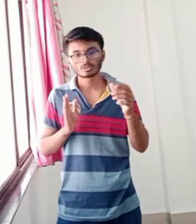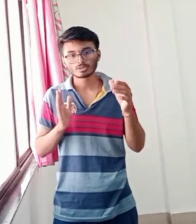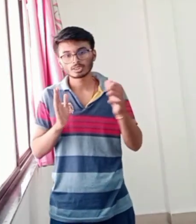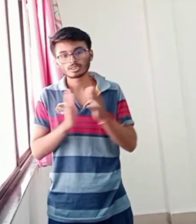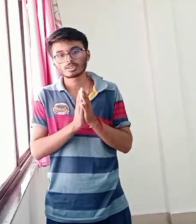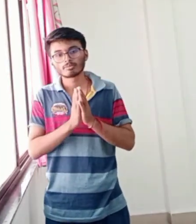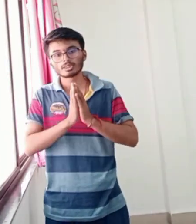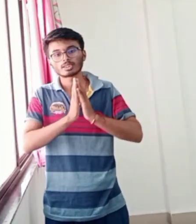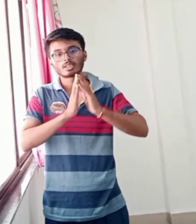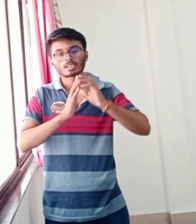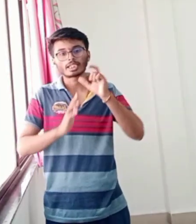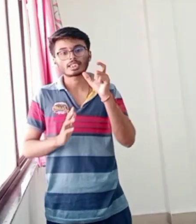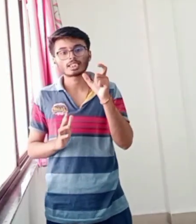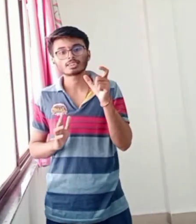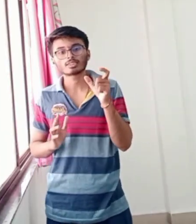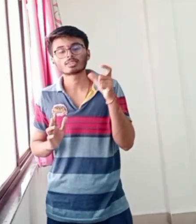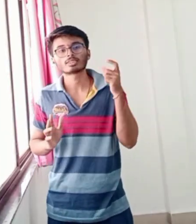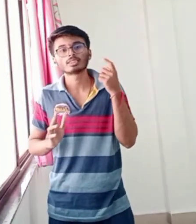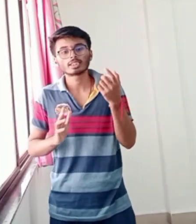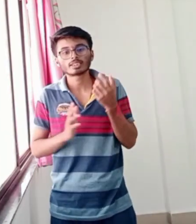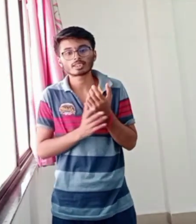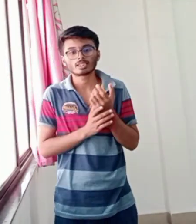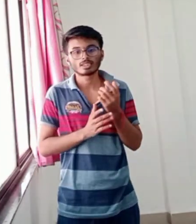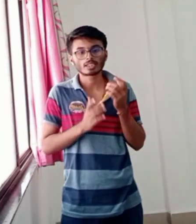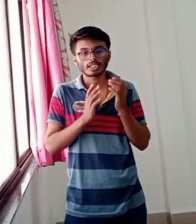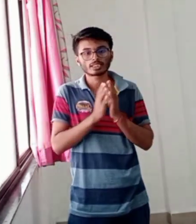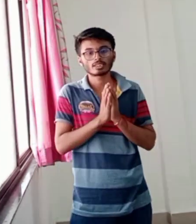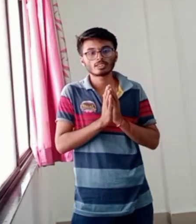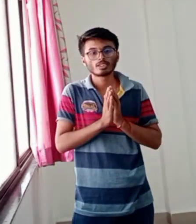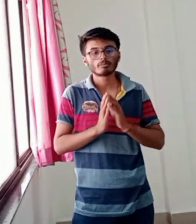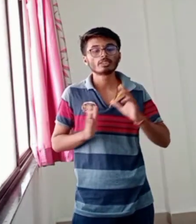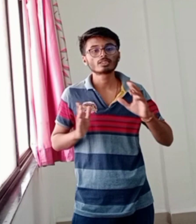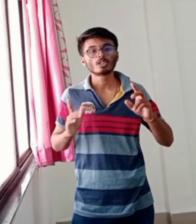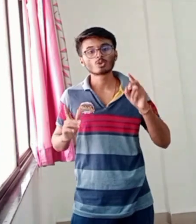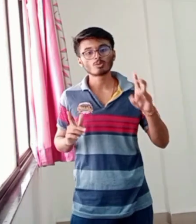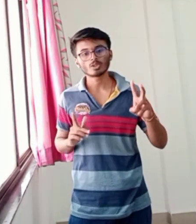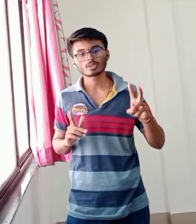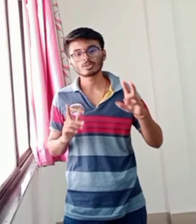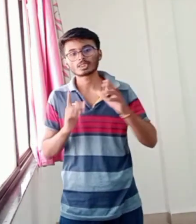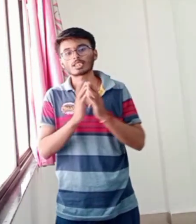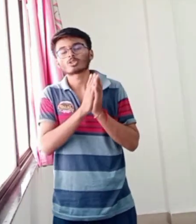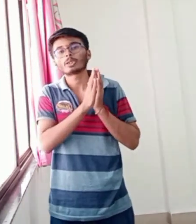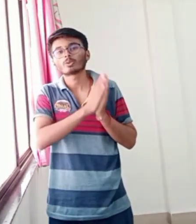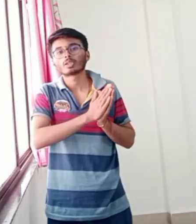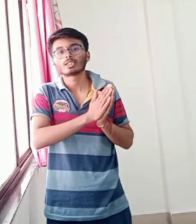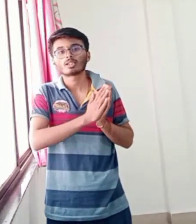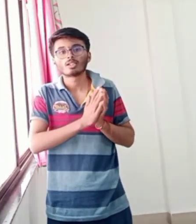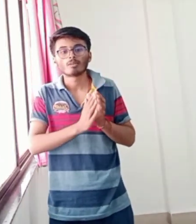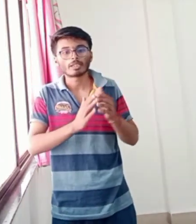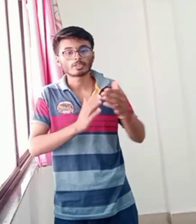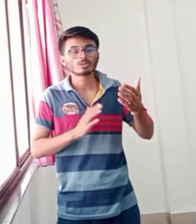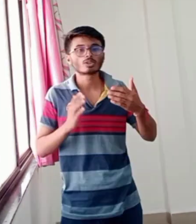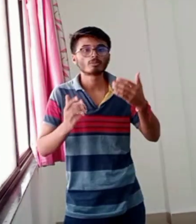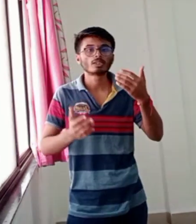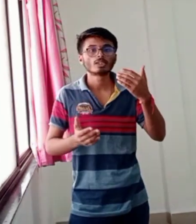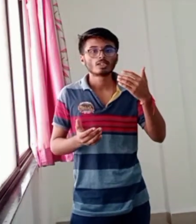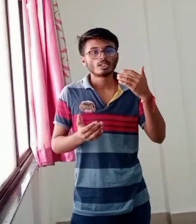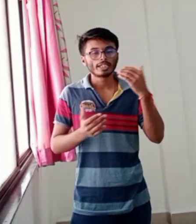lysosis means catalyze the synthetic reaction, means two molecules are joined together by using of the ATP,